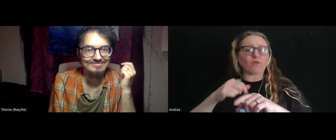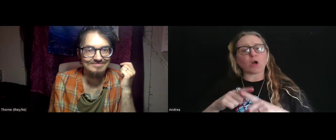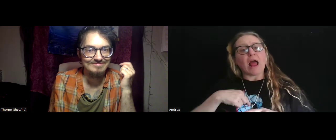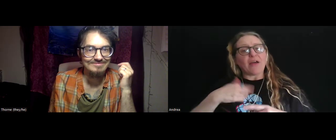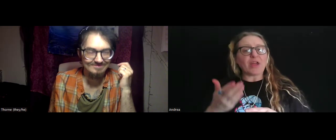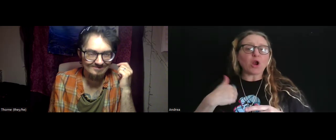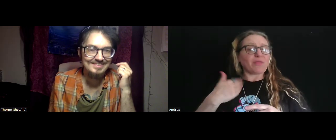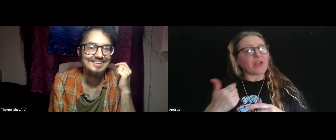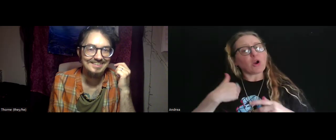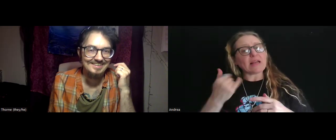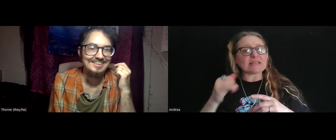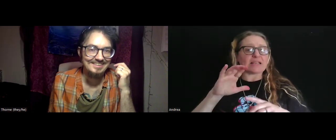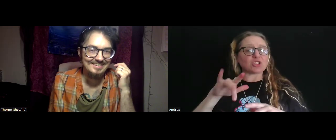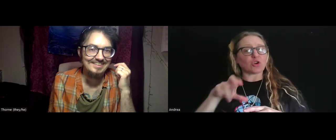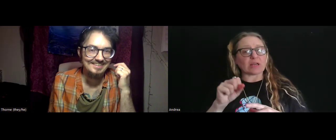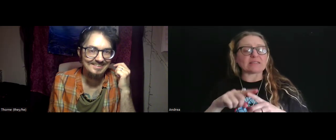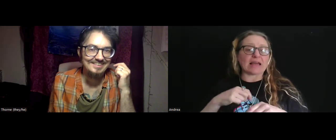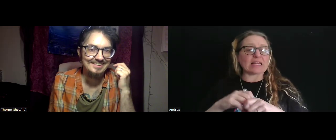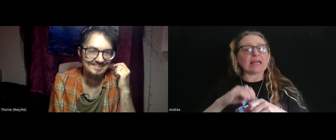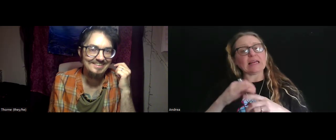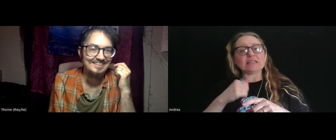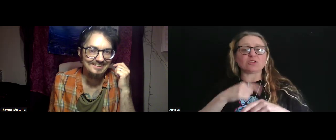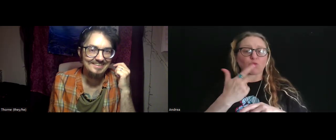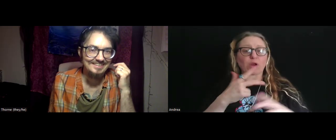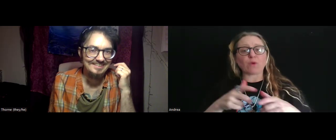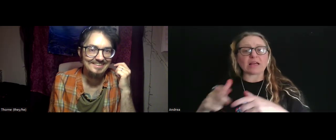word. There is a circus, and in it is three rings.